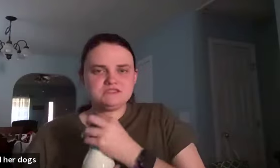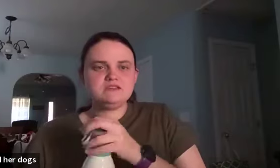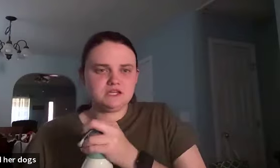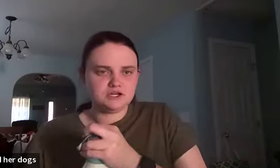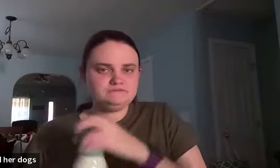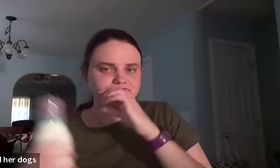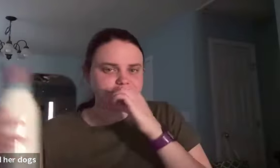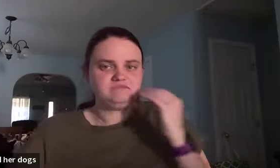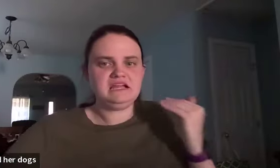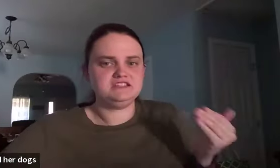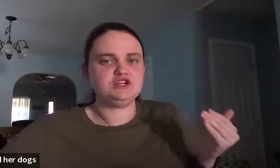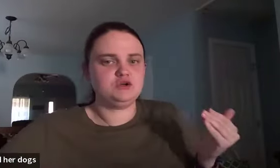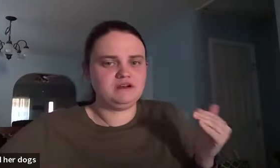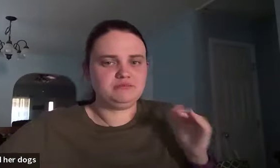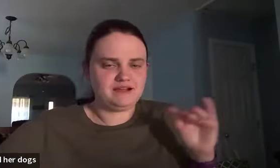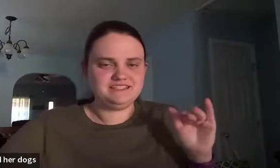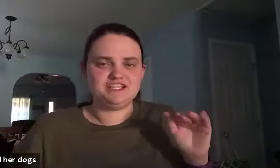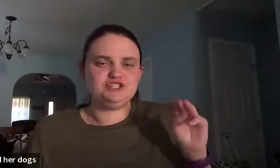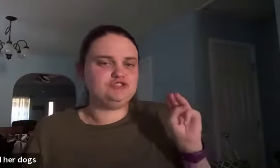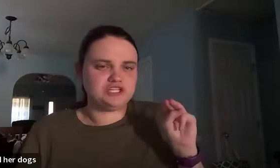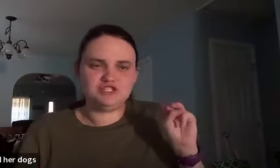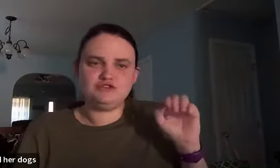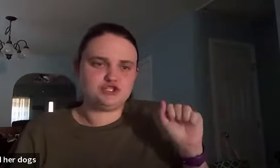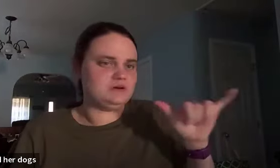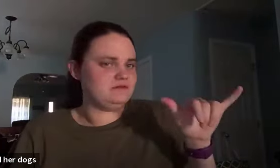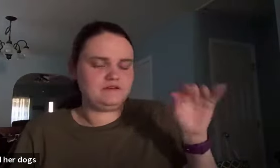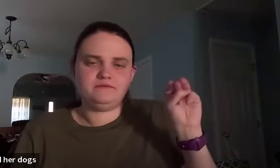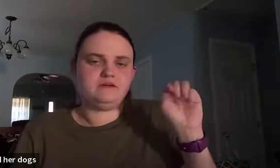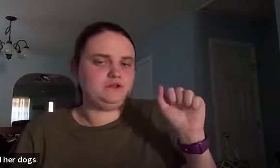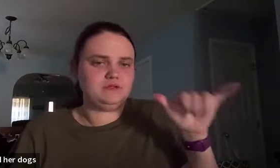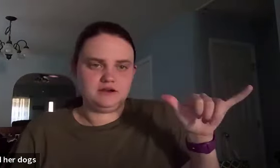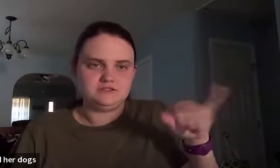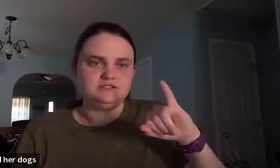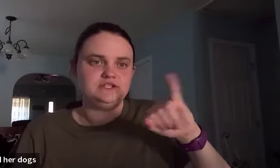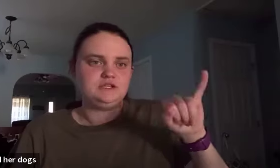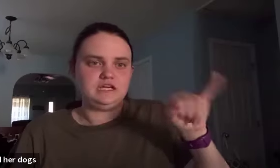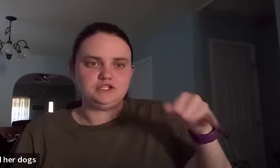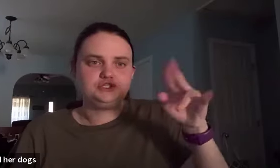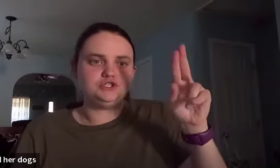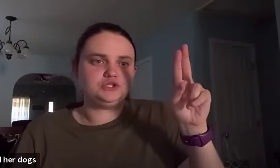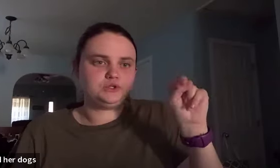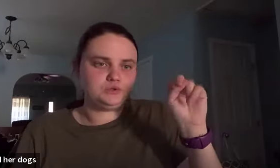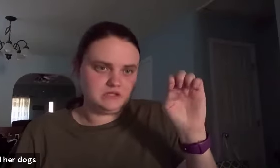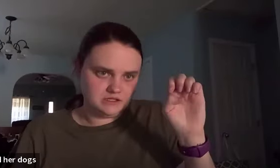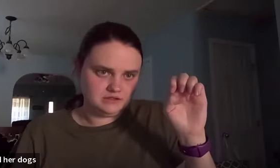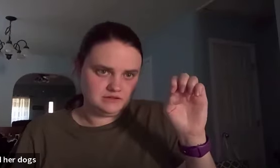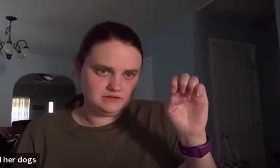months of the year is a good one to practice because you just do the few letters. Like June,